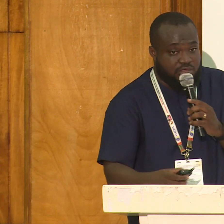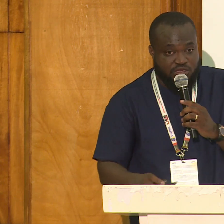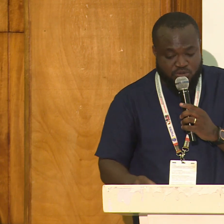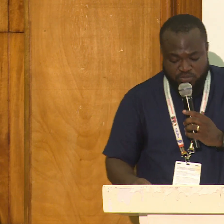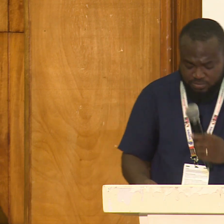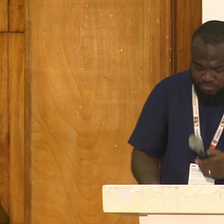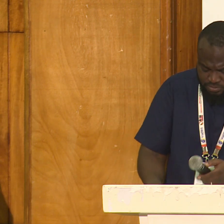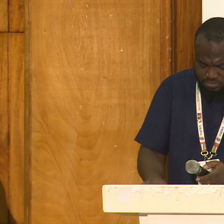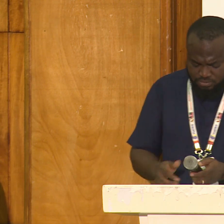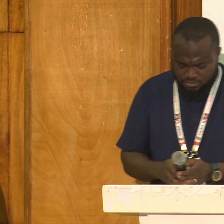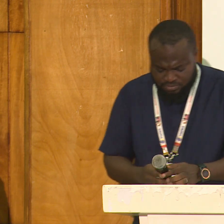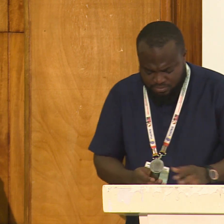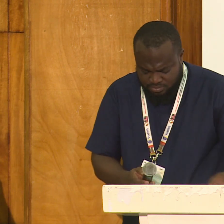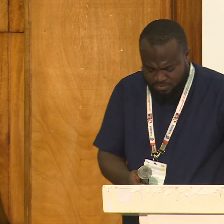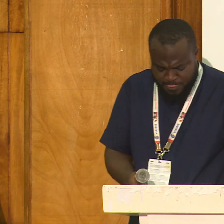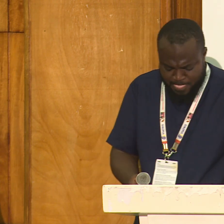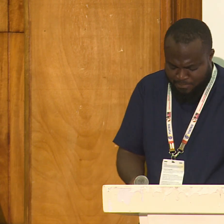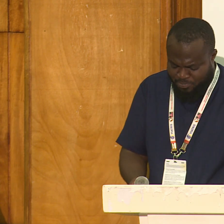Thank you.